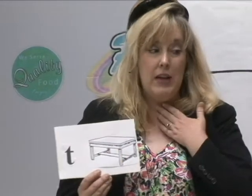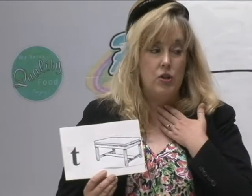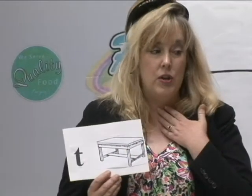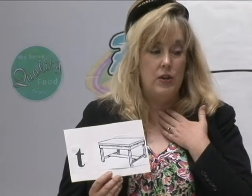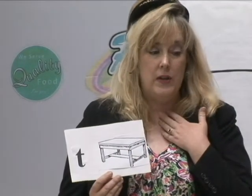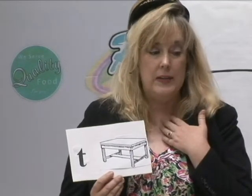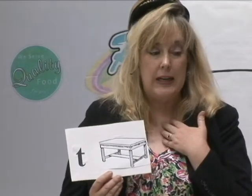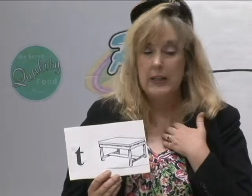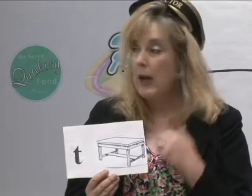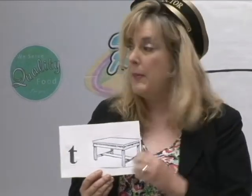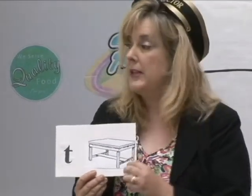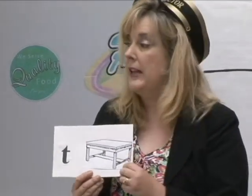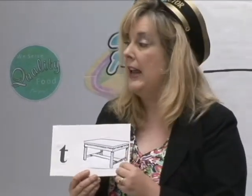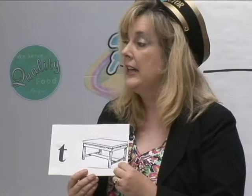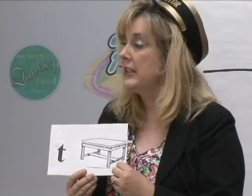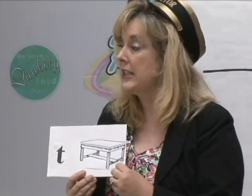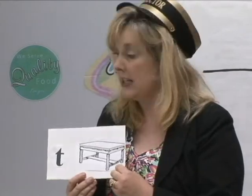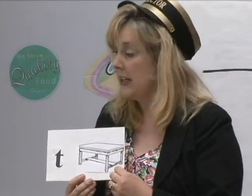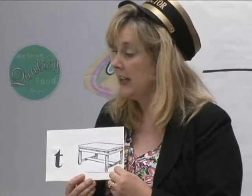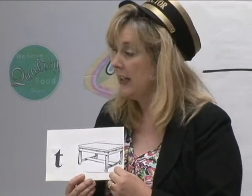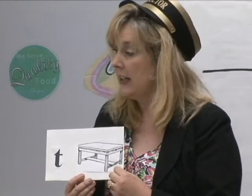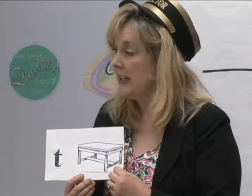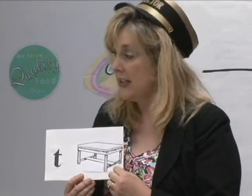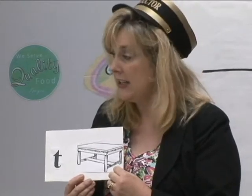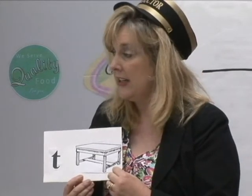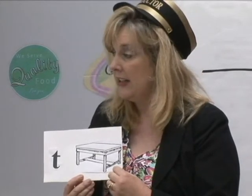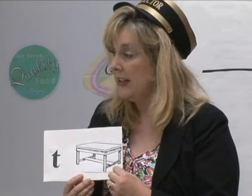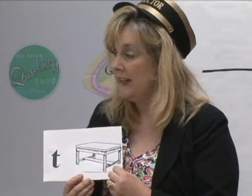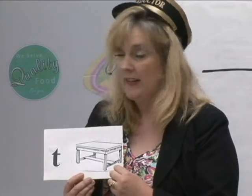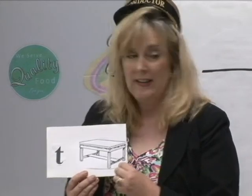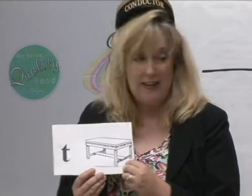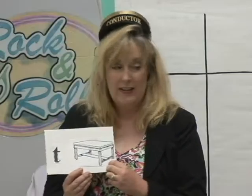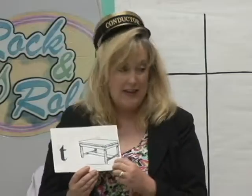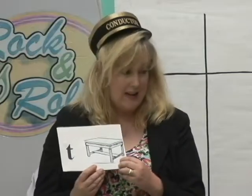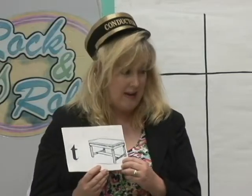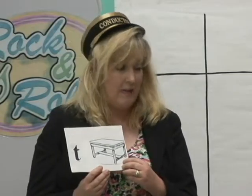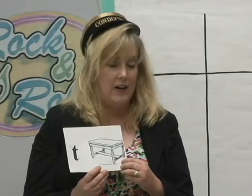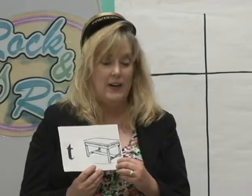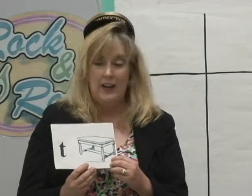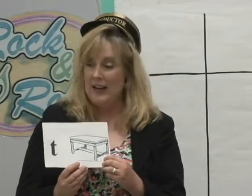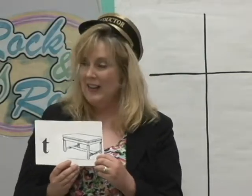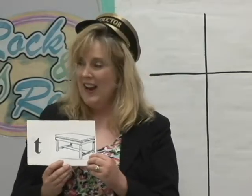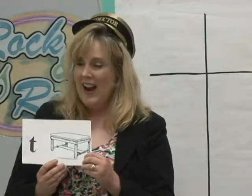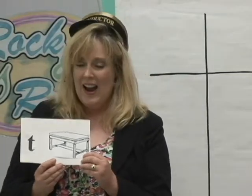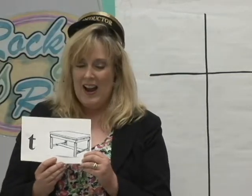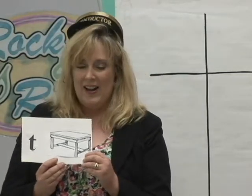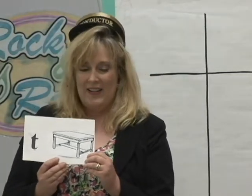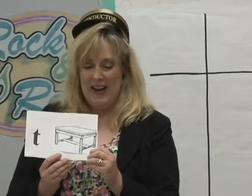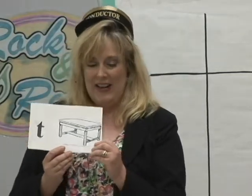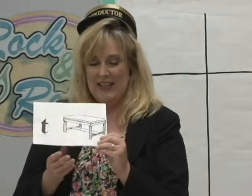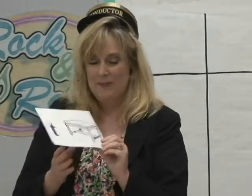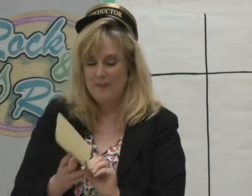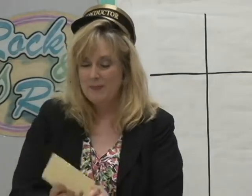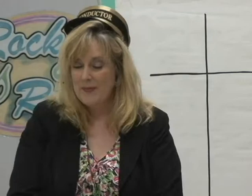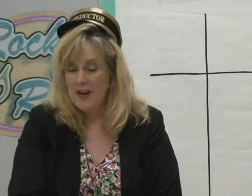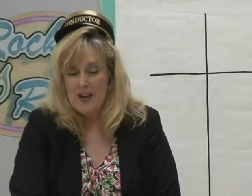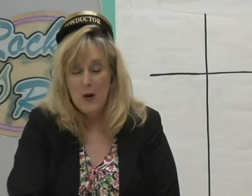and make sure you don't say ta, but say t. Yeah, very good. All right.